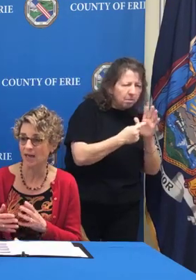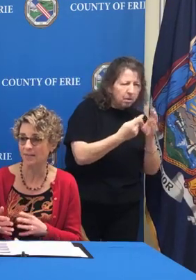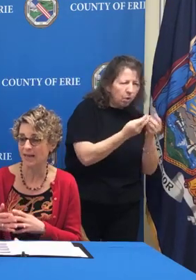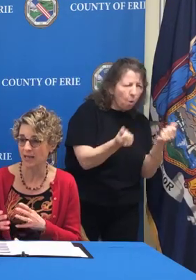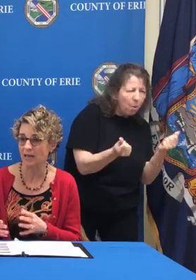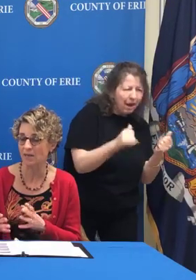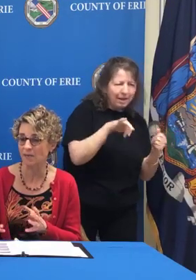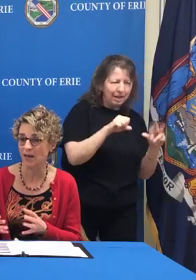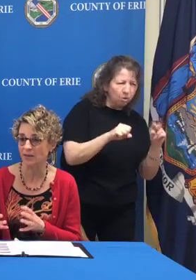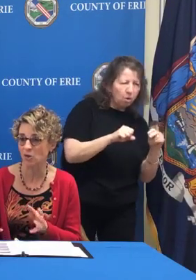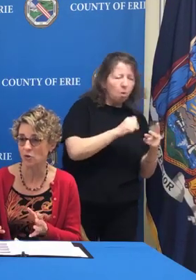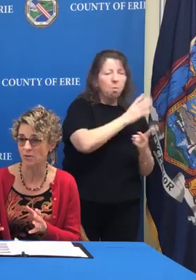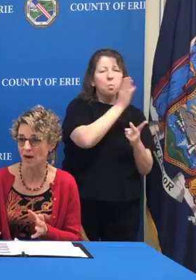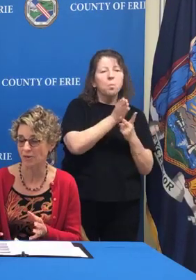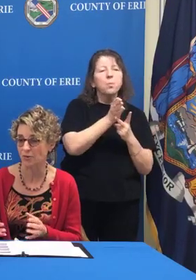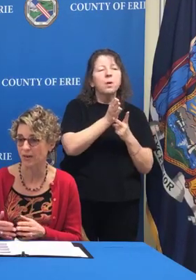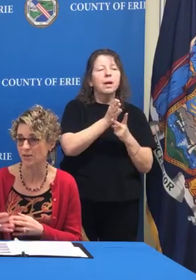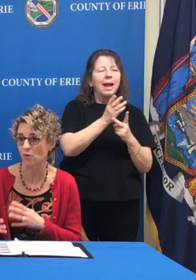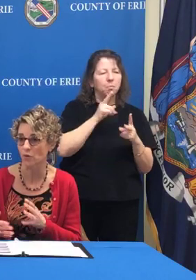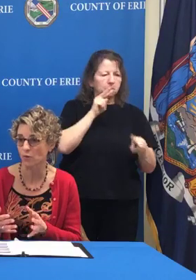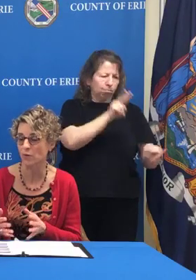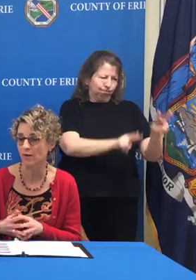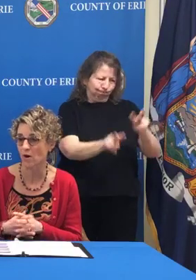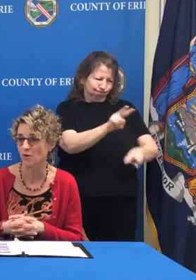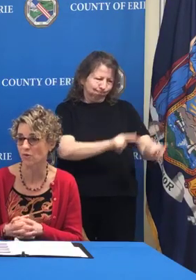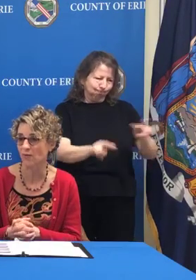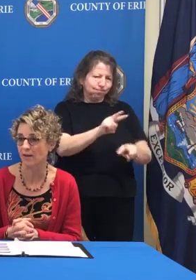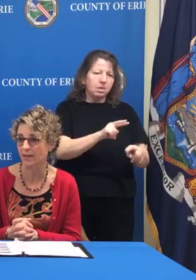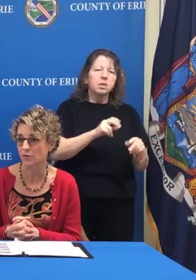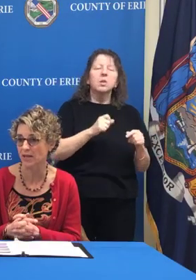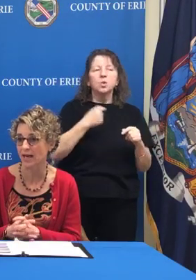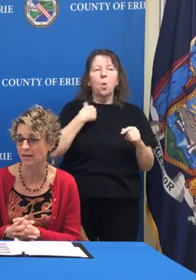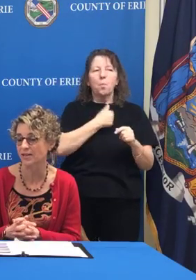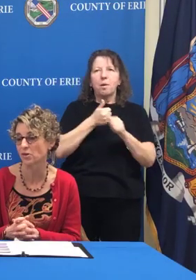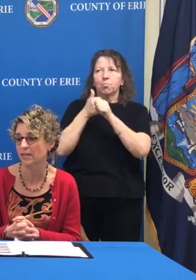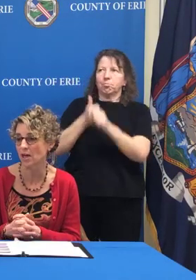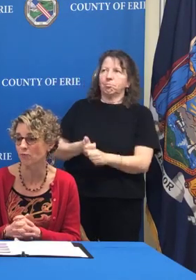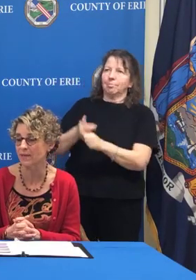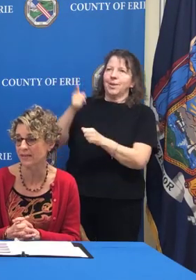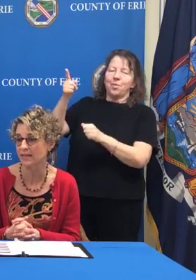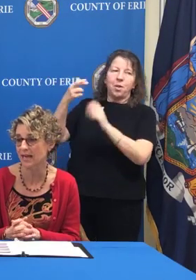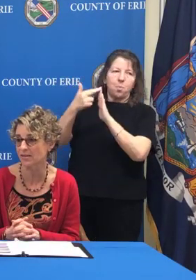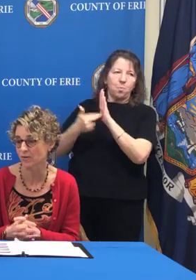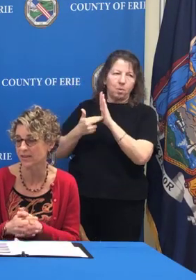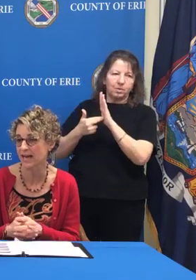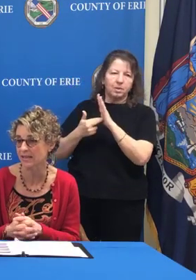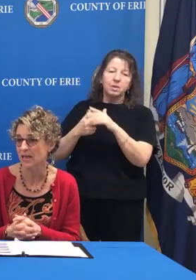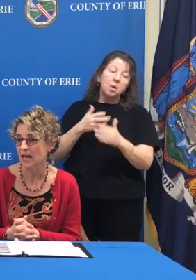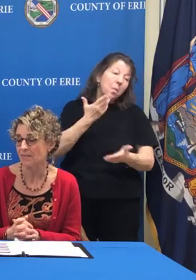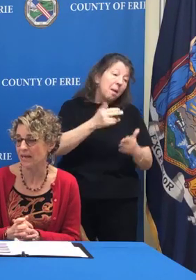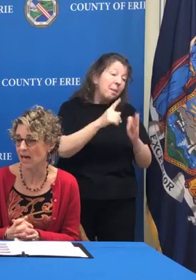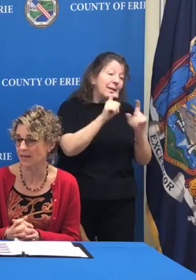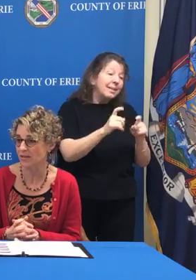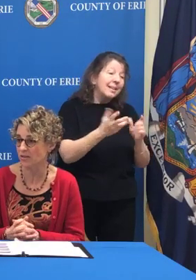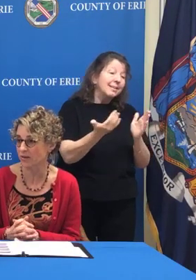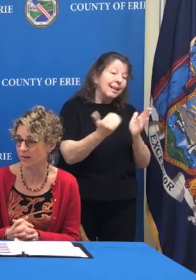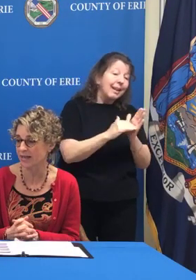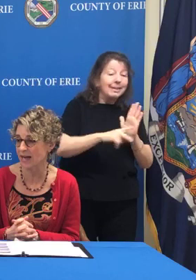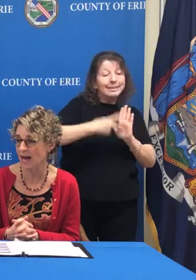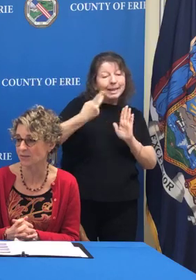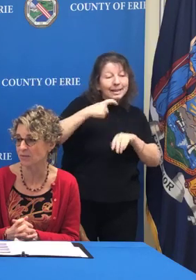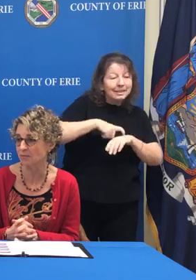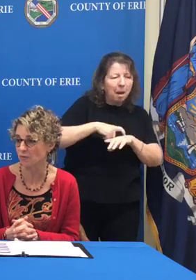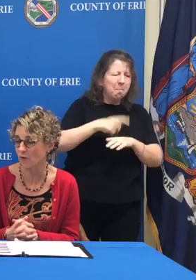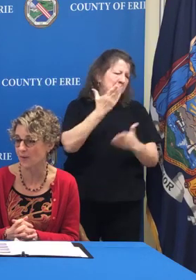and then close monitoring. So we are also following those guidelines. So a repeat test or a test may not